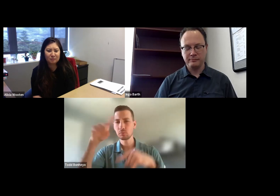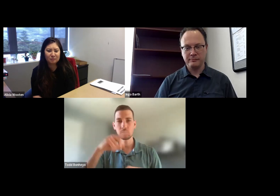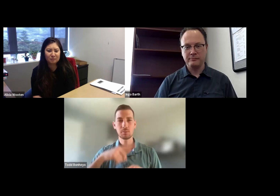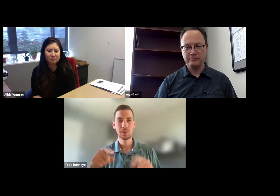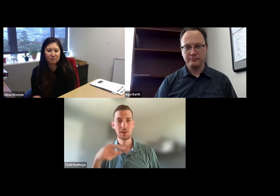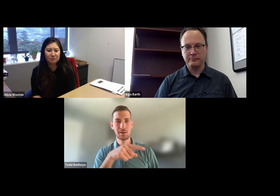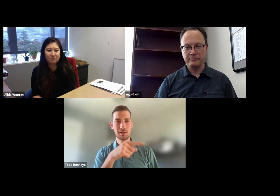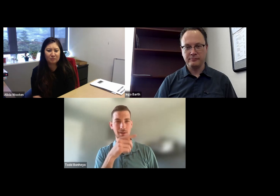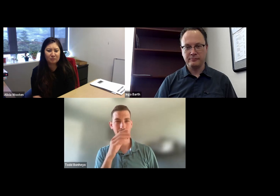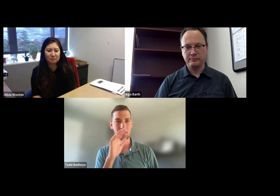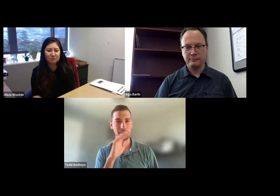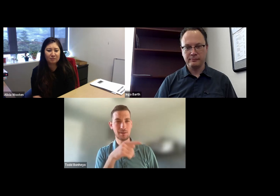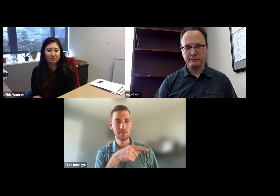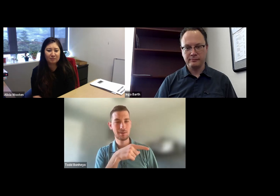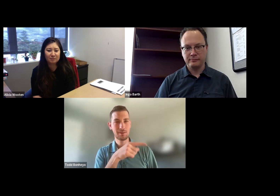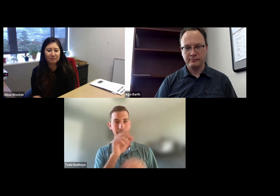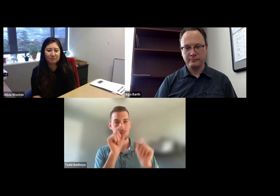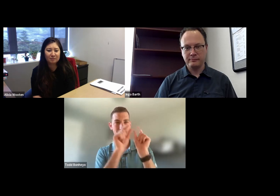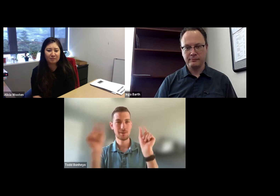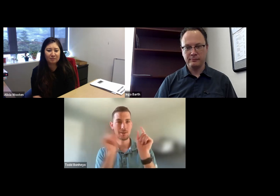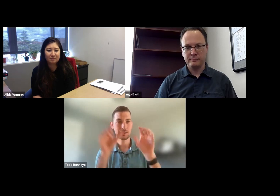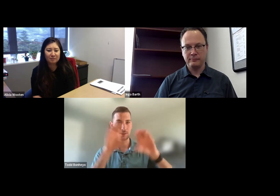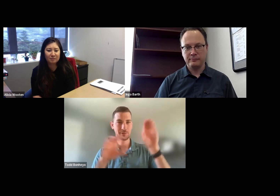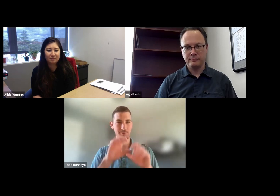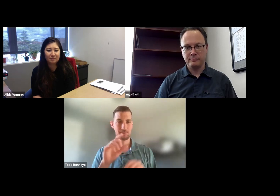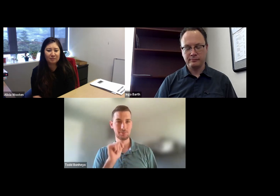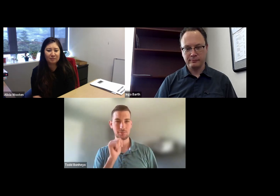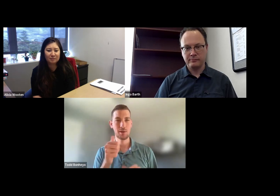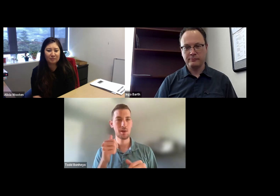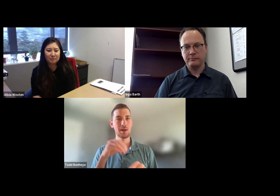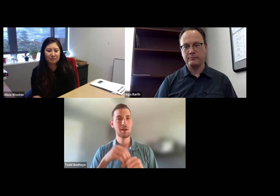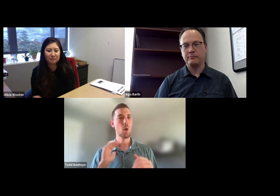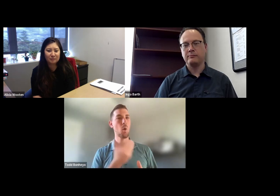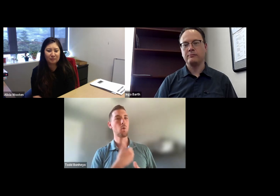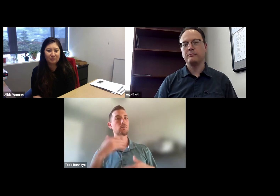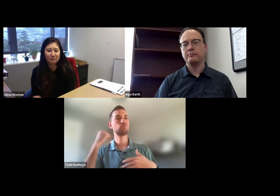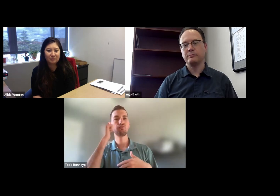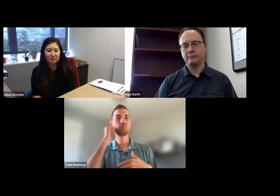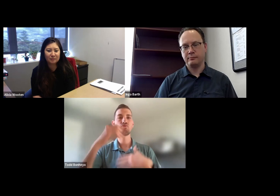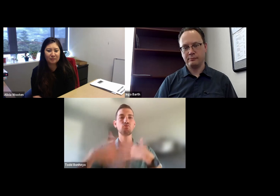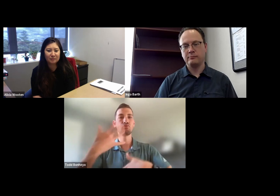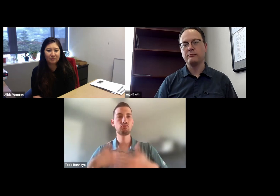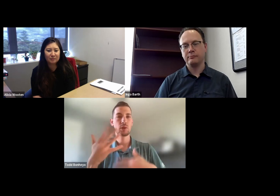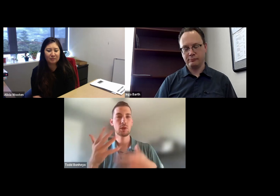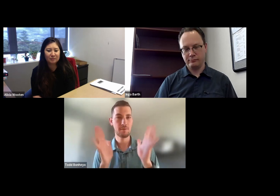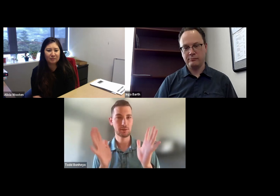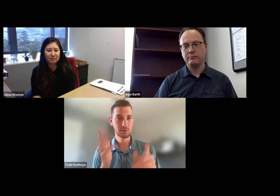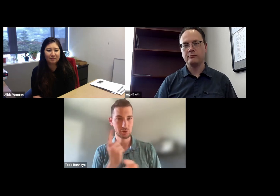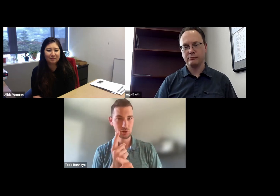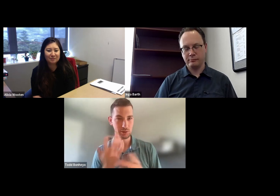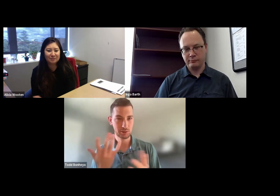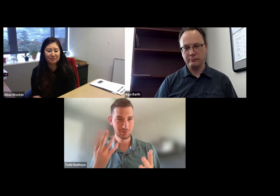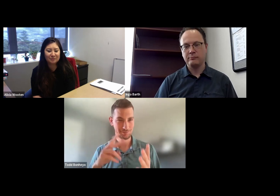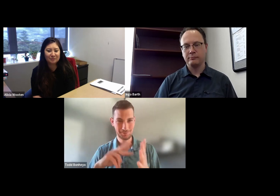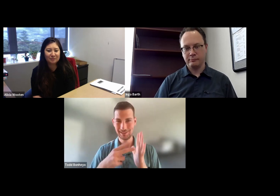there's talk about how we sign planets, and I think that we've come to agreement on that. But I feel like with the